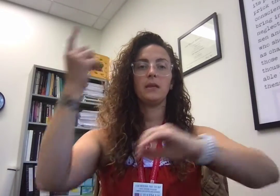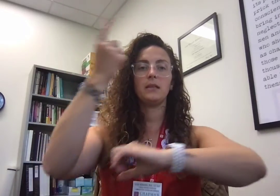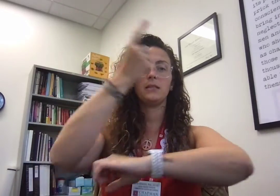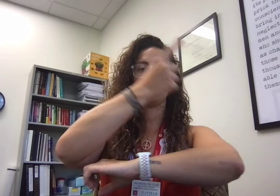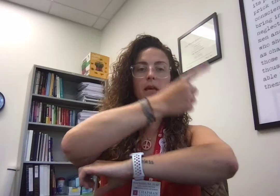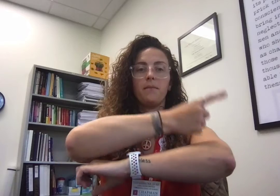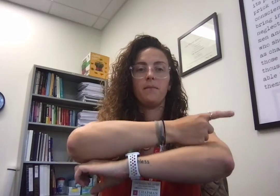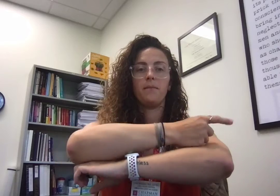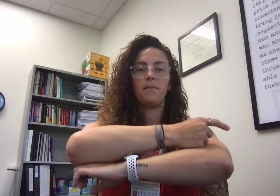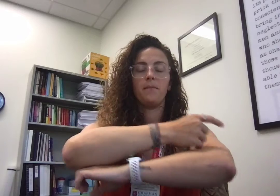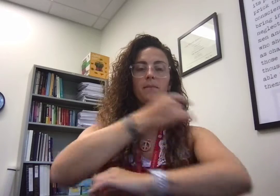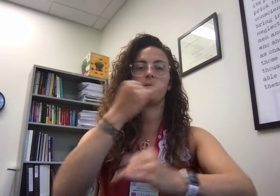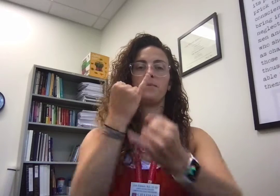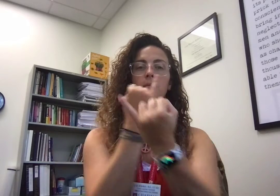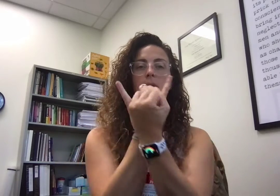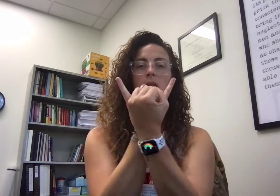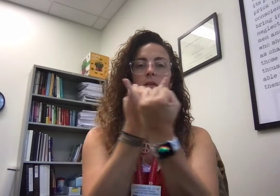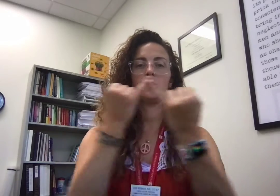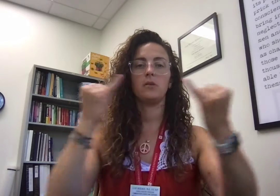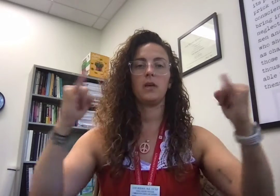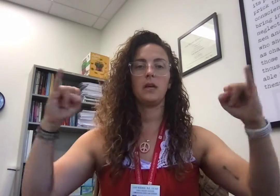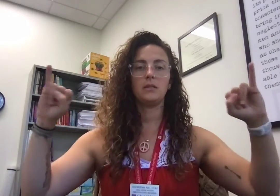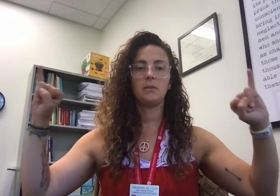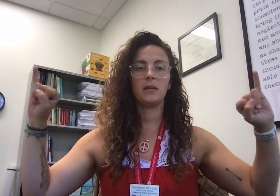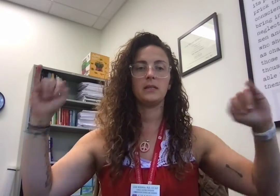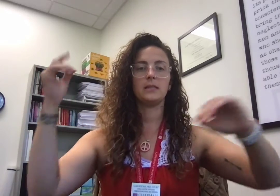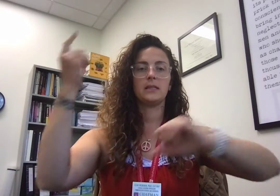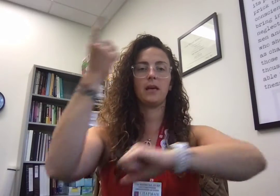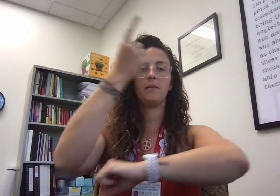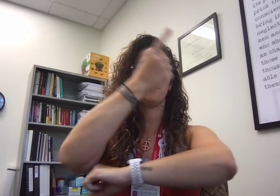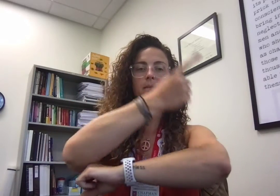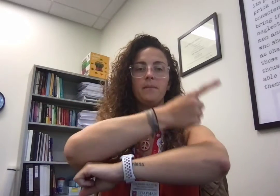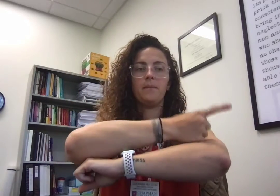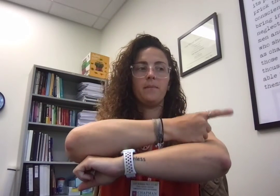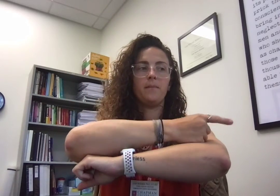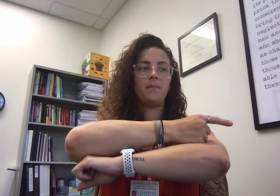Independence Day. So Independence Day.